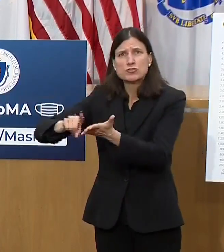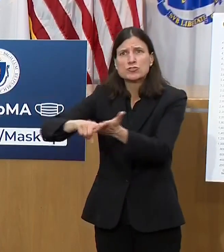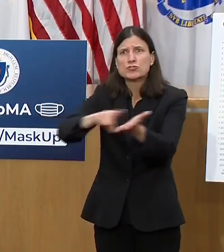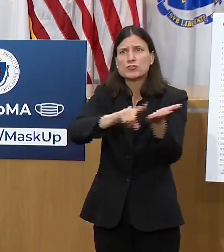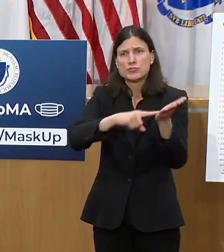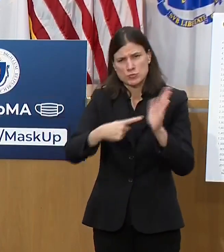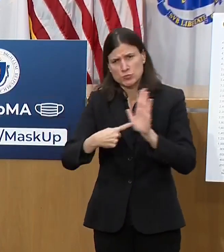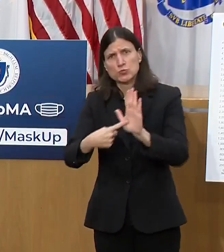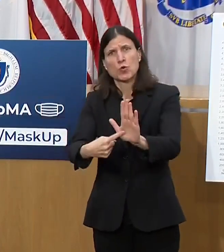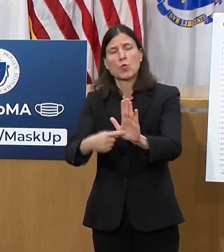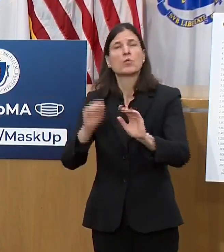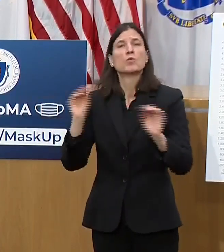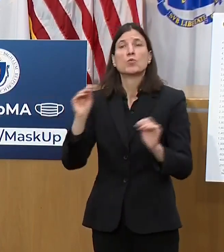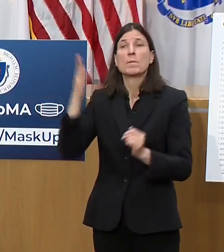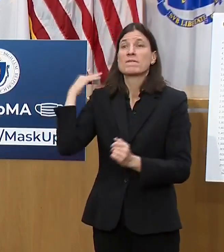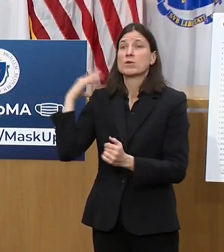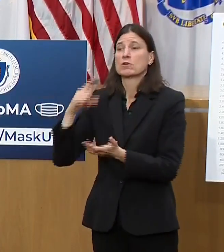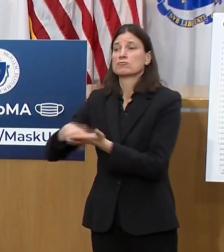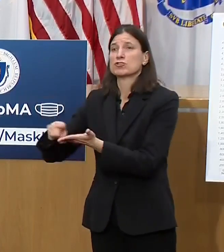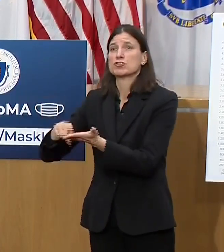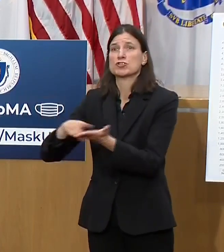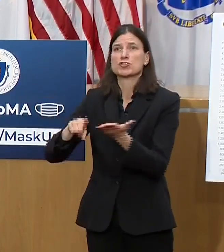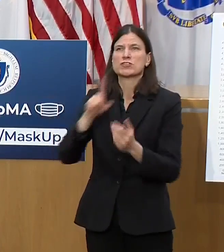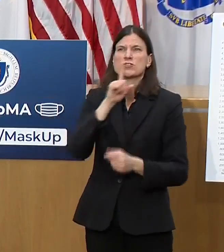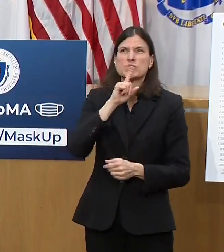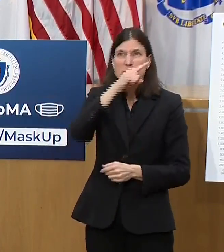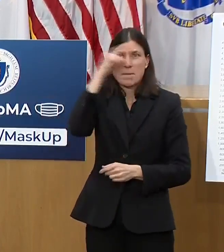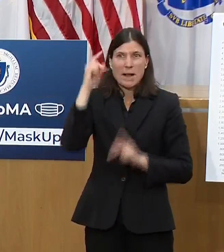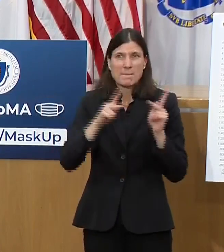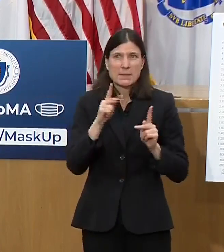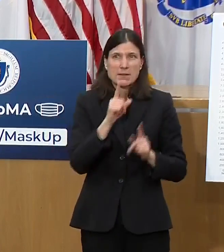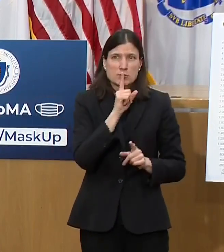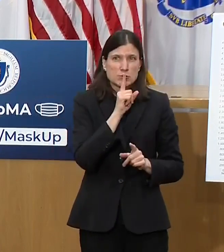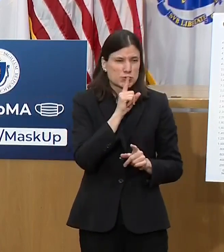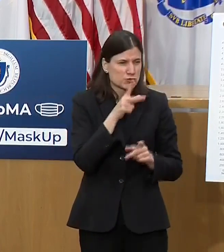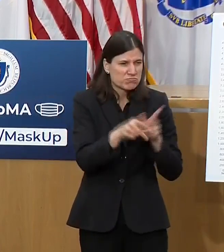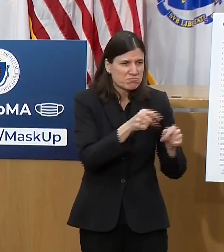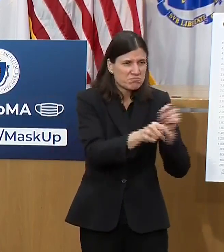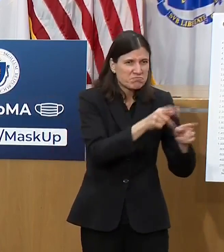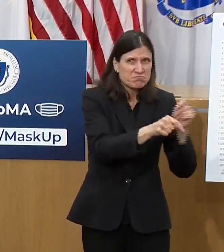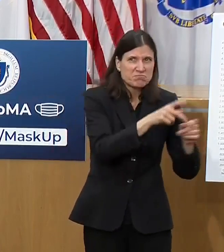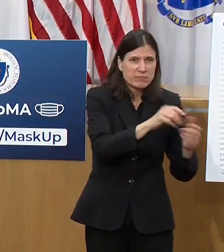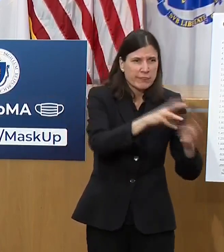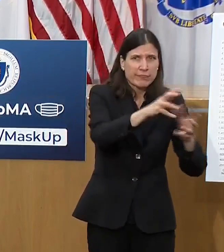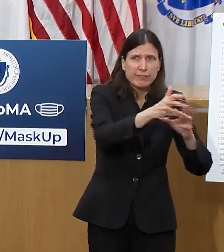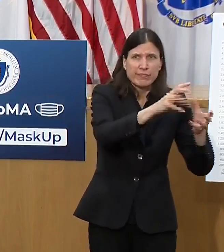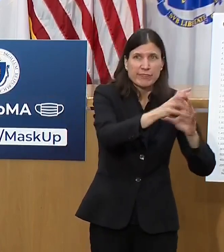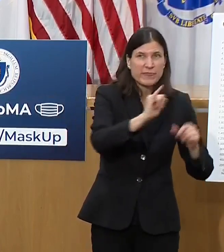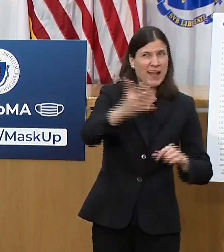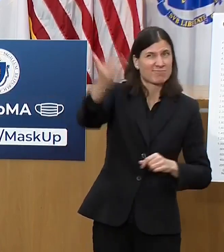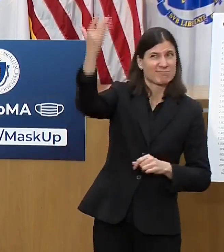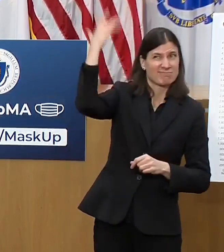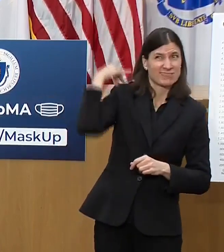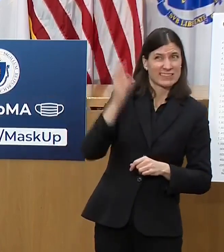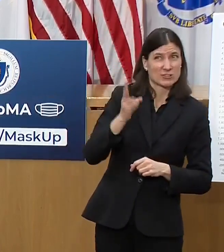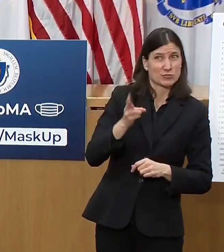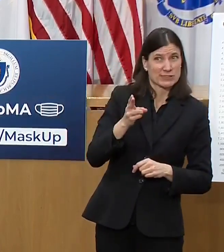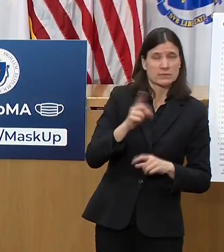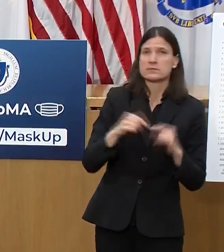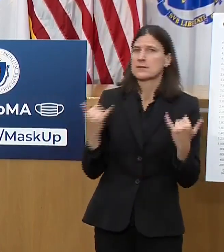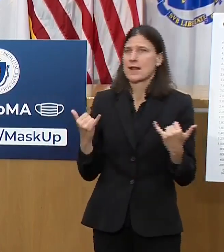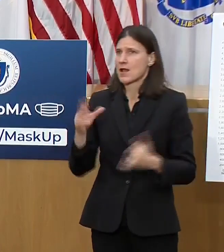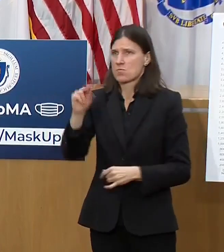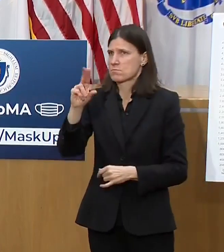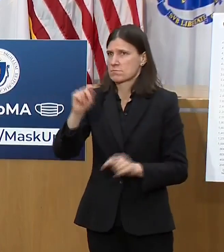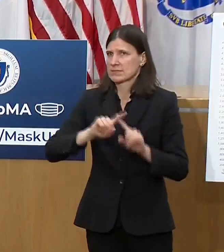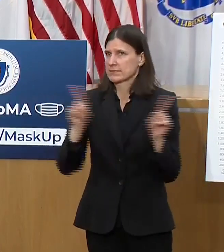vaccine. She's African American, and she was also on Dr. Fauci's team. And so I think that also helps to reinforce a lot of the honesty